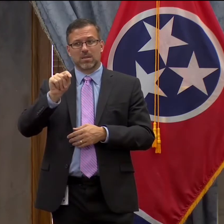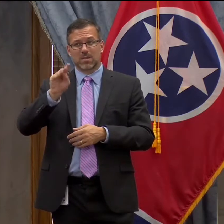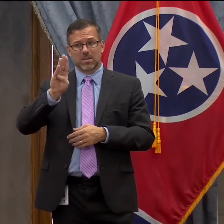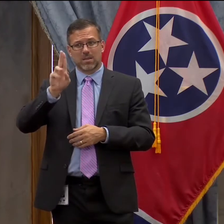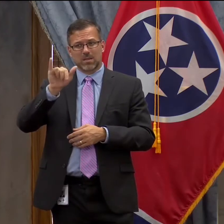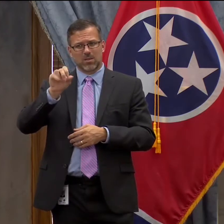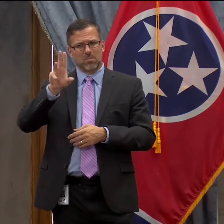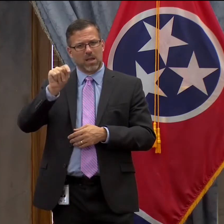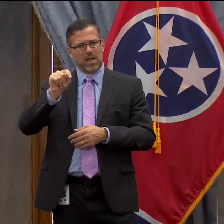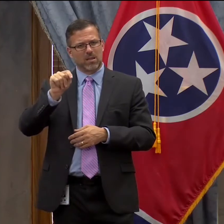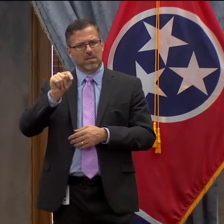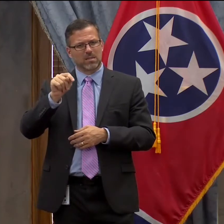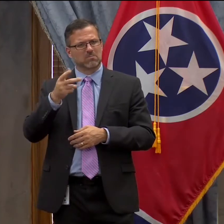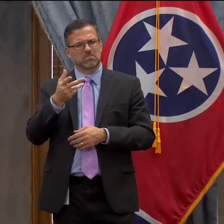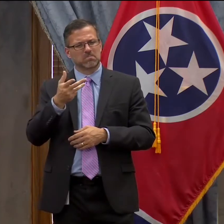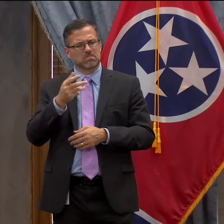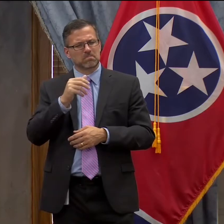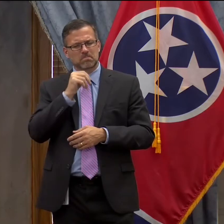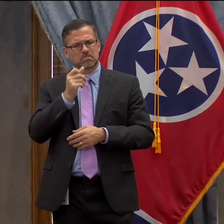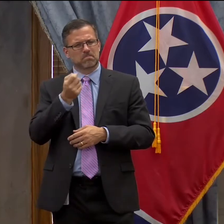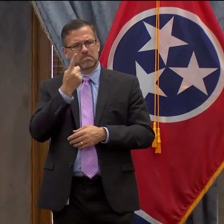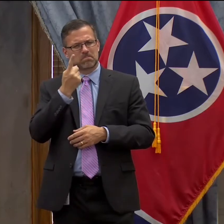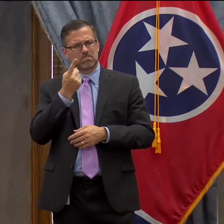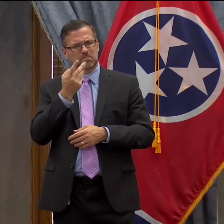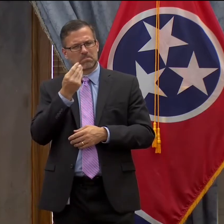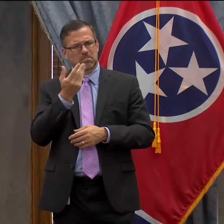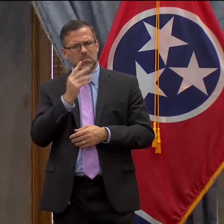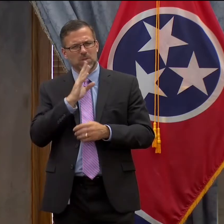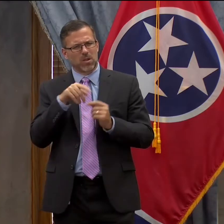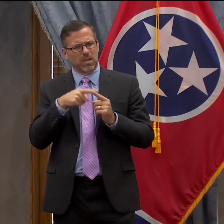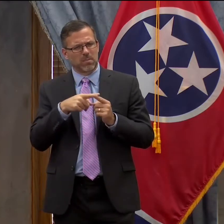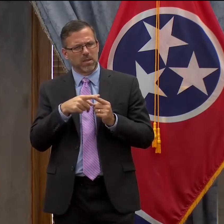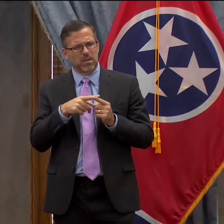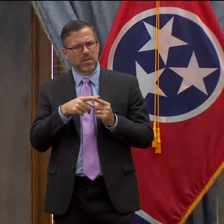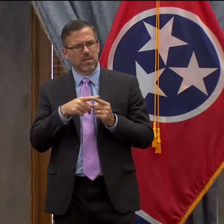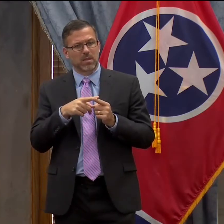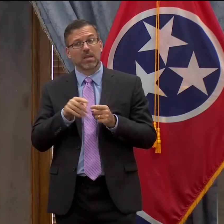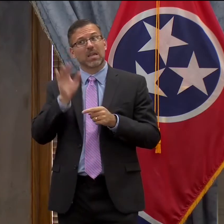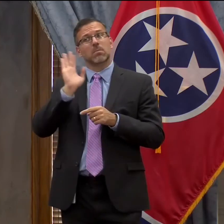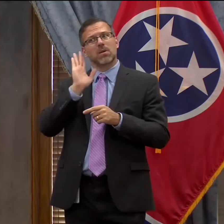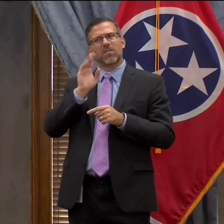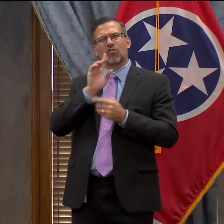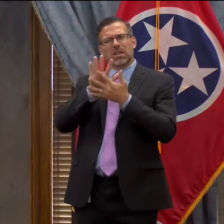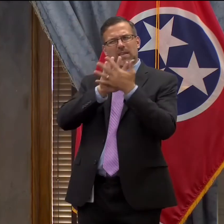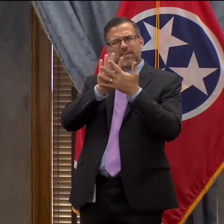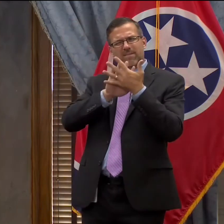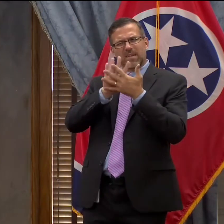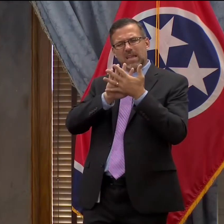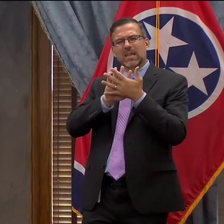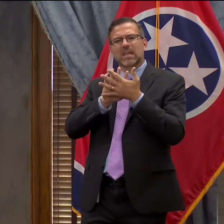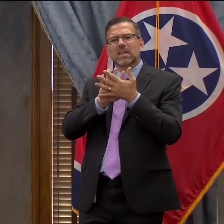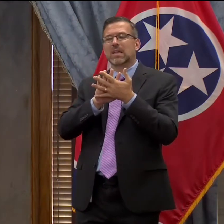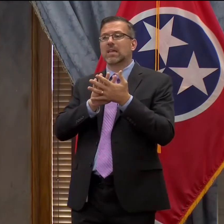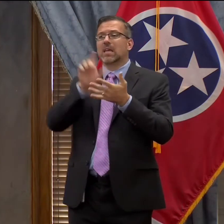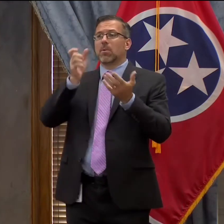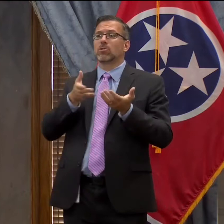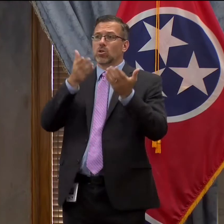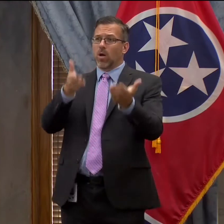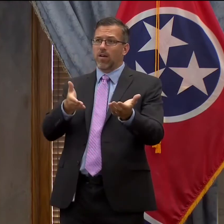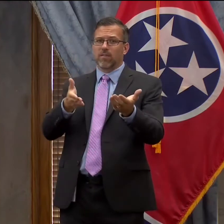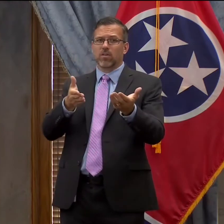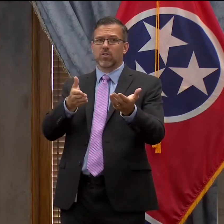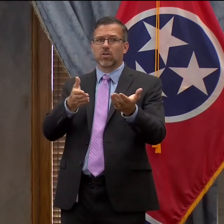The buyout. You'll have to tell me what you're talking about. It was kind of vague at the time, but it was supposed to offer basically